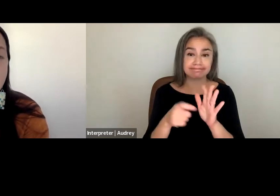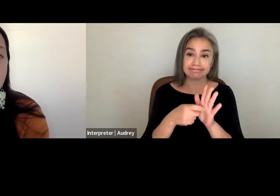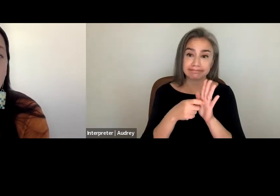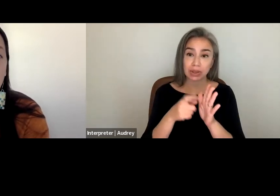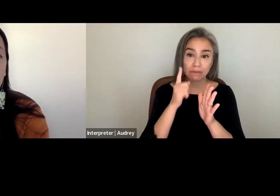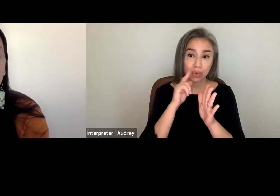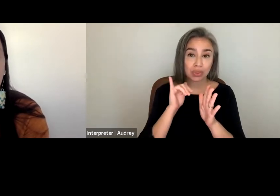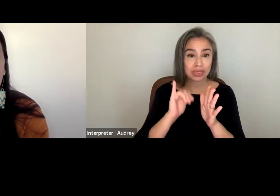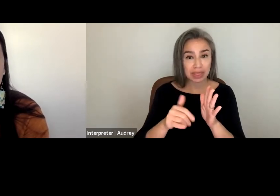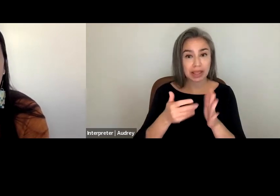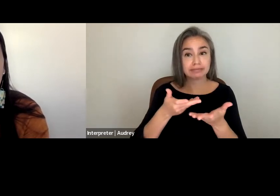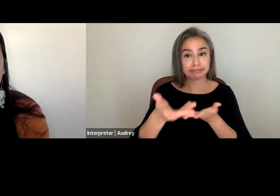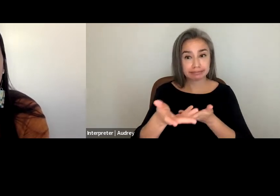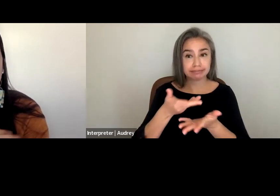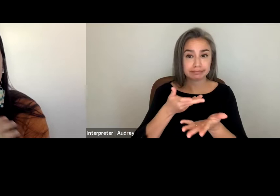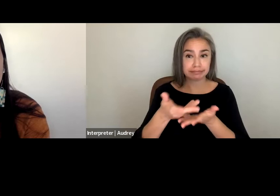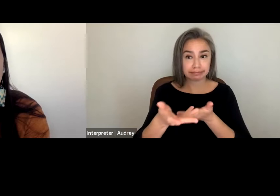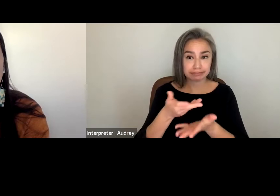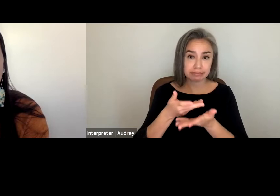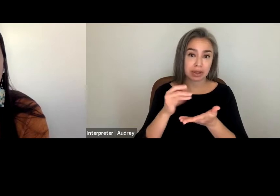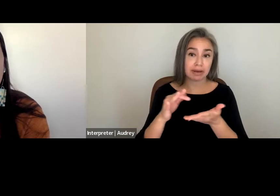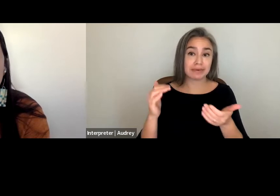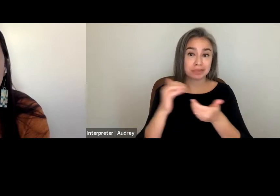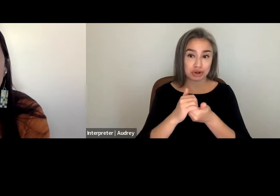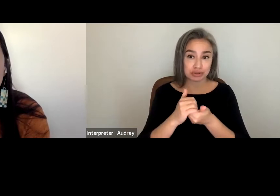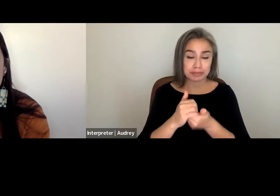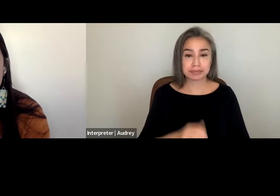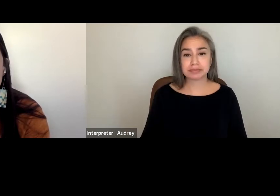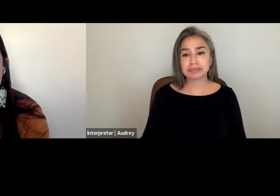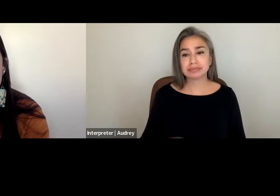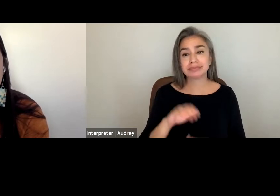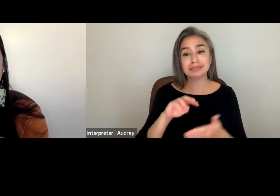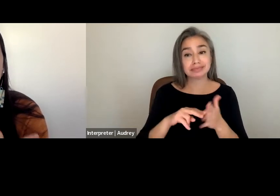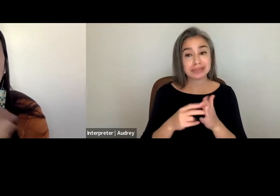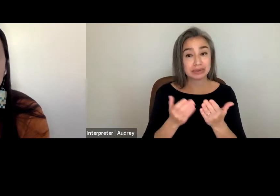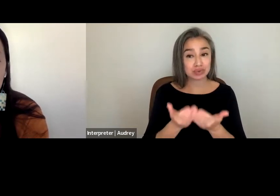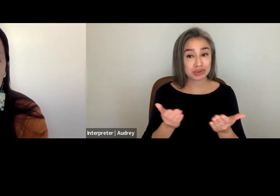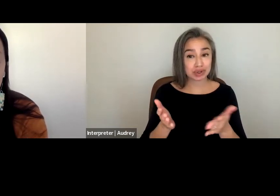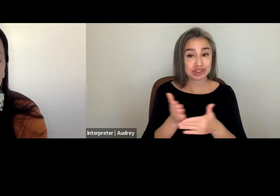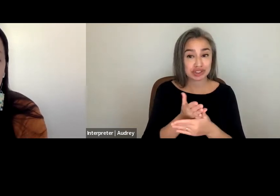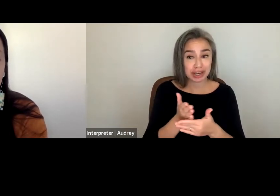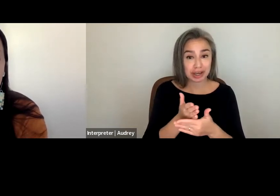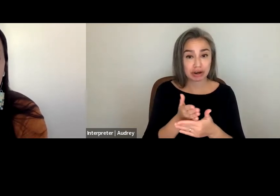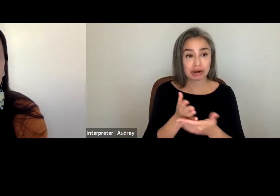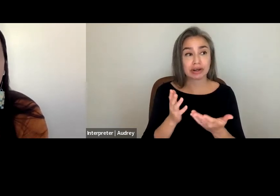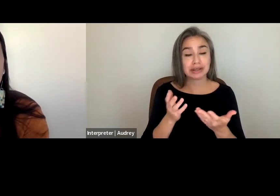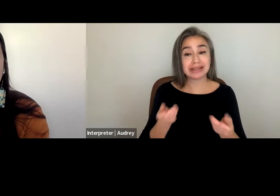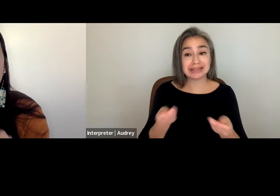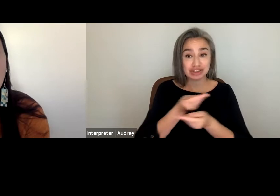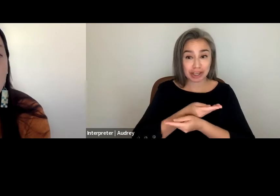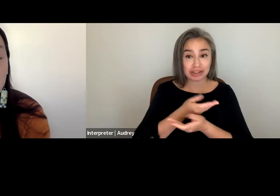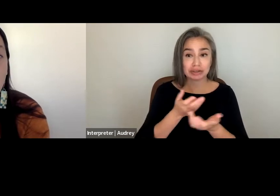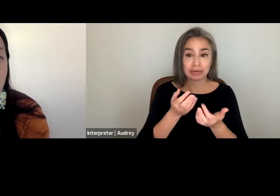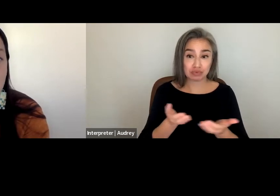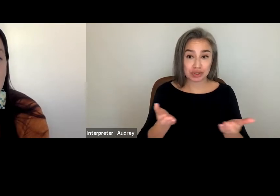nature of a partnership. It is about a sharing of resources and an exchange of resources that